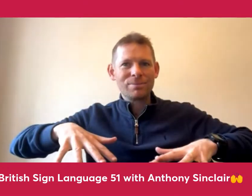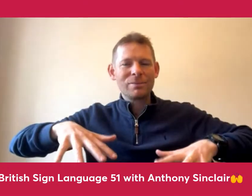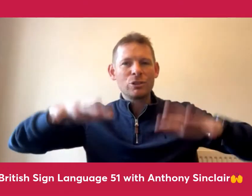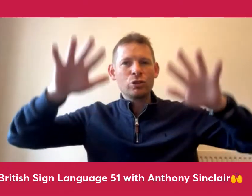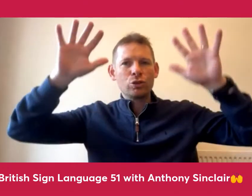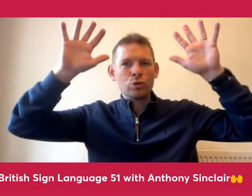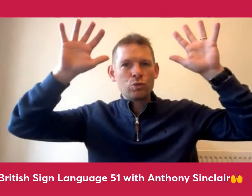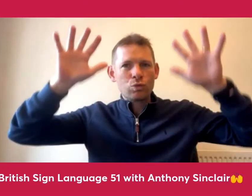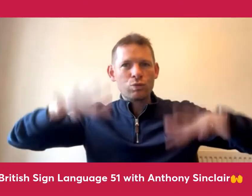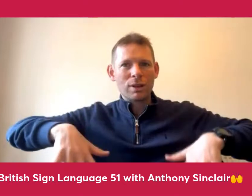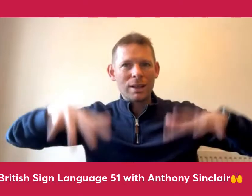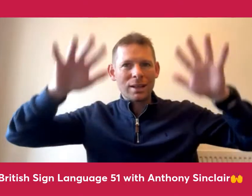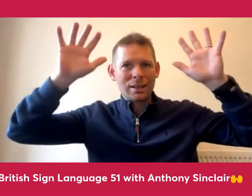rain.